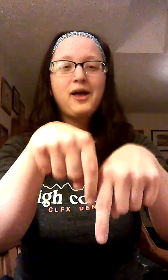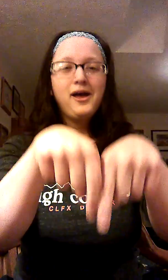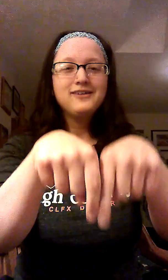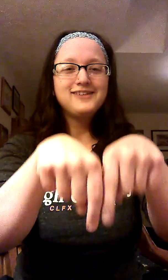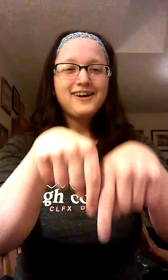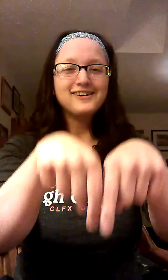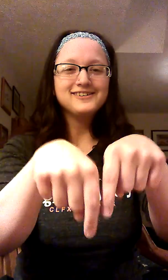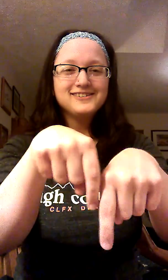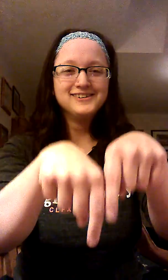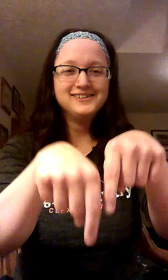Stockings.